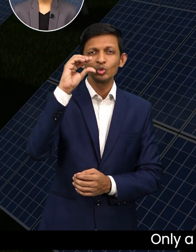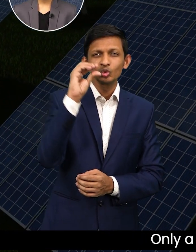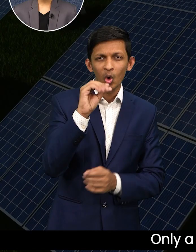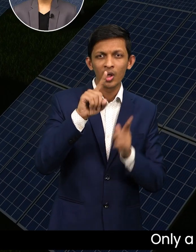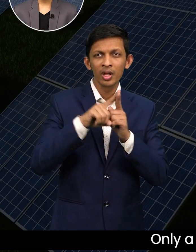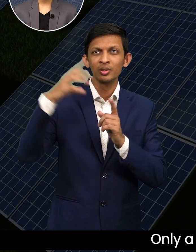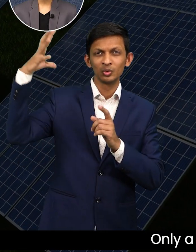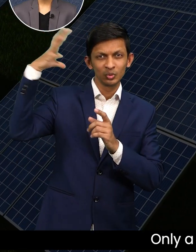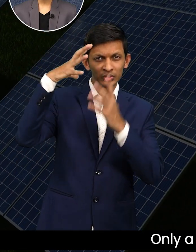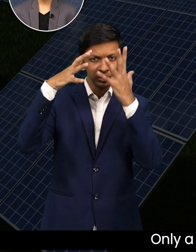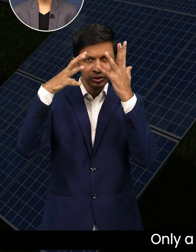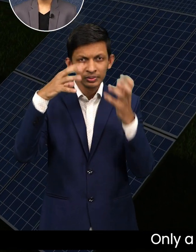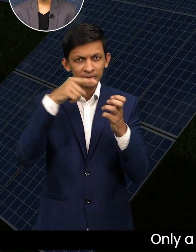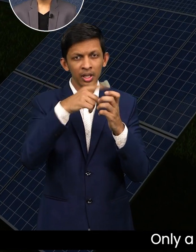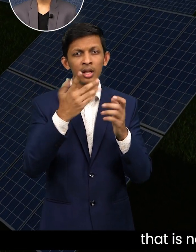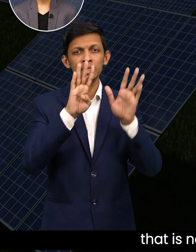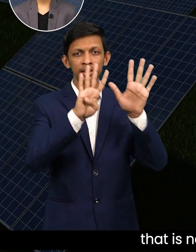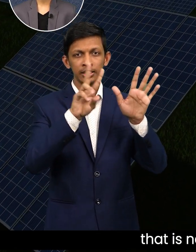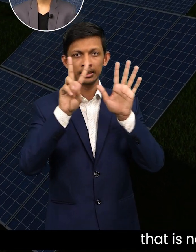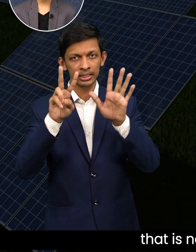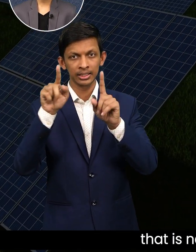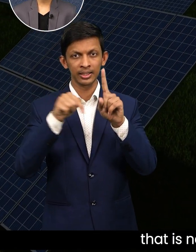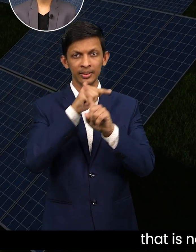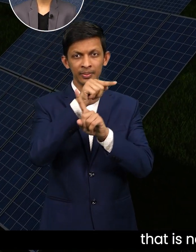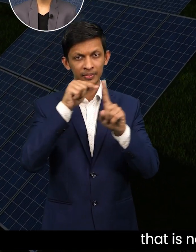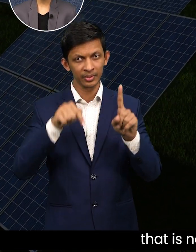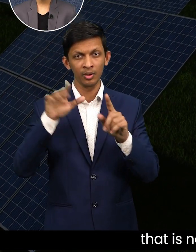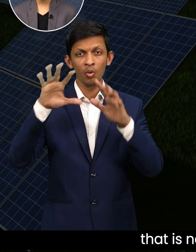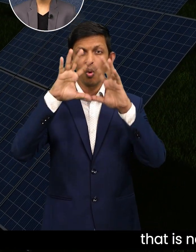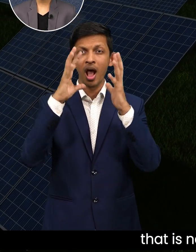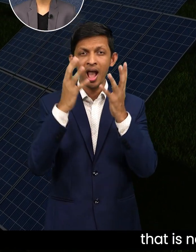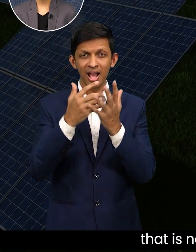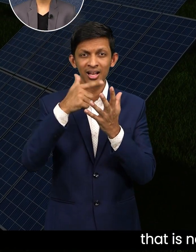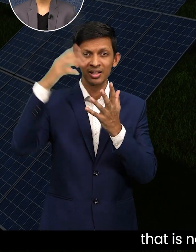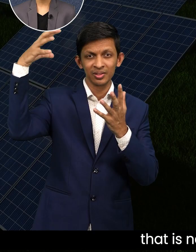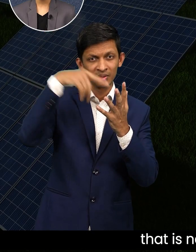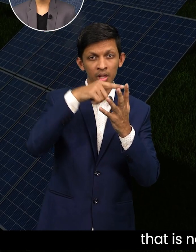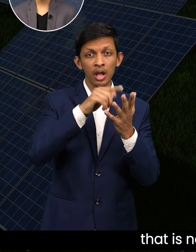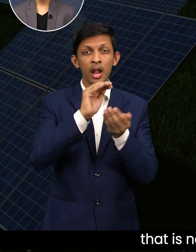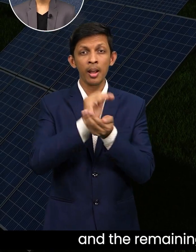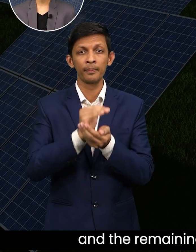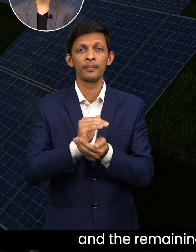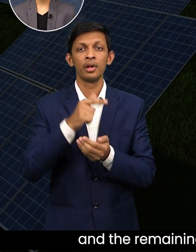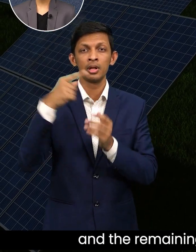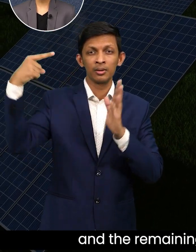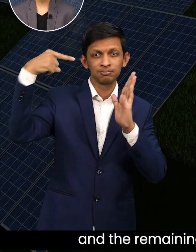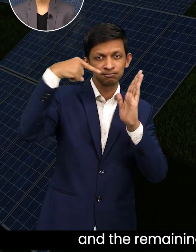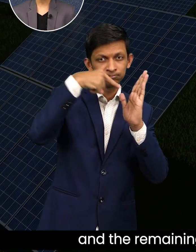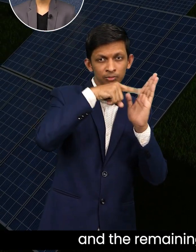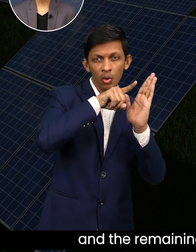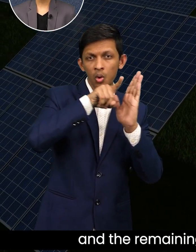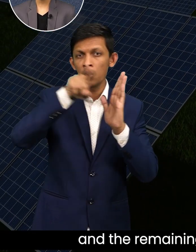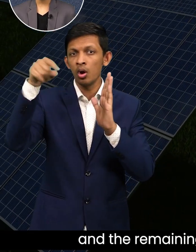Only a little amount of solar energy, that is nearly 47%, is reaching the earth and the remaining